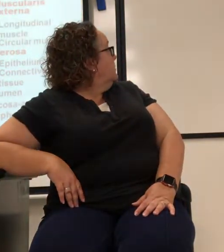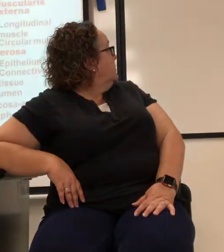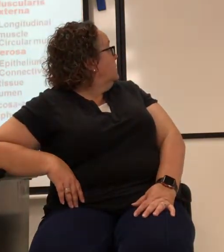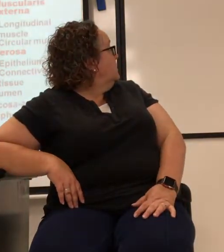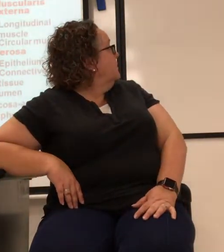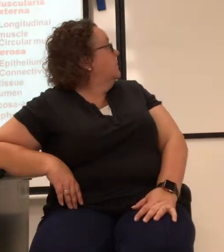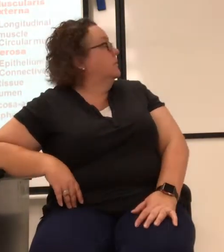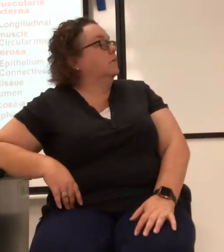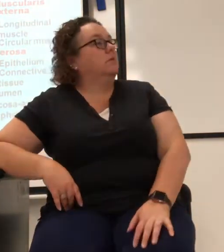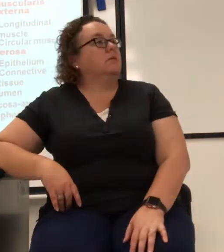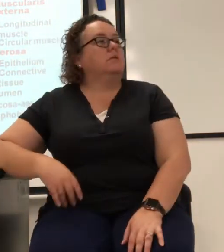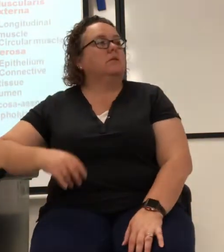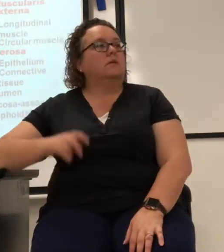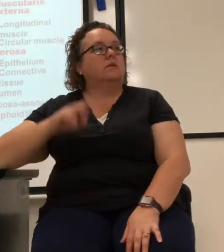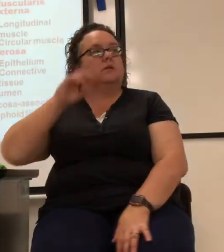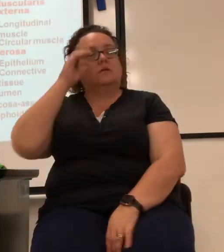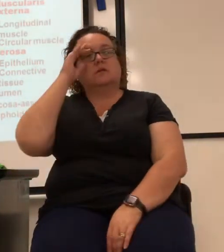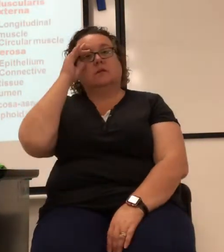contractions